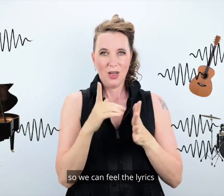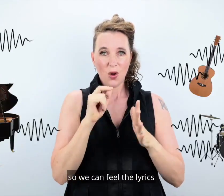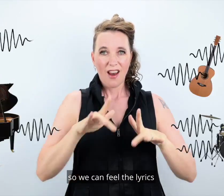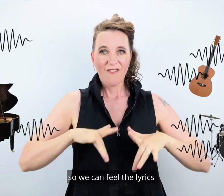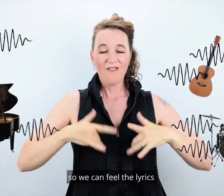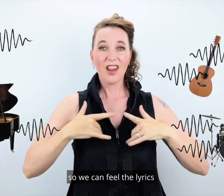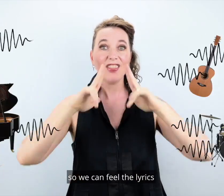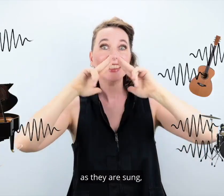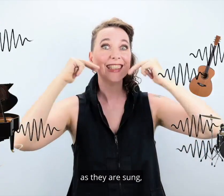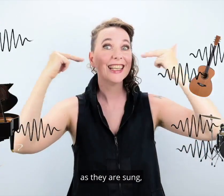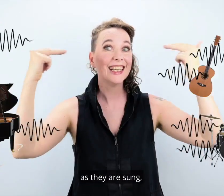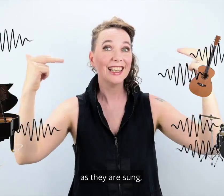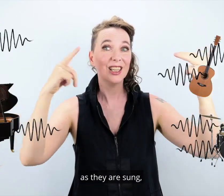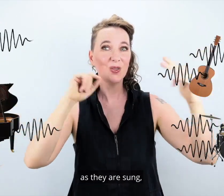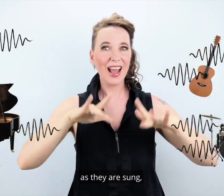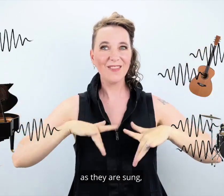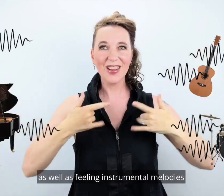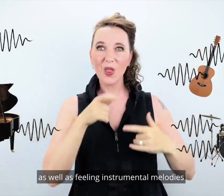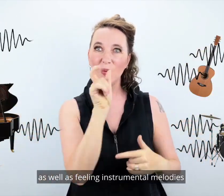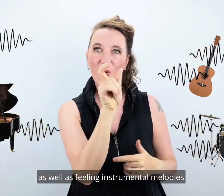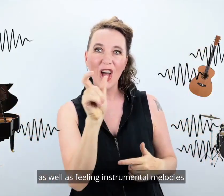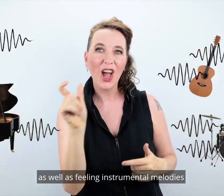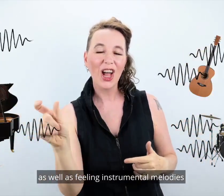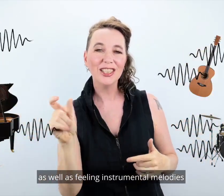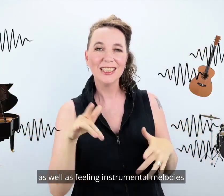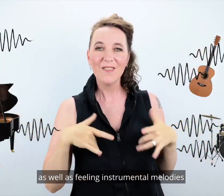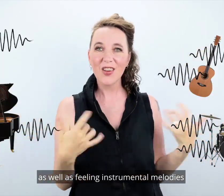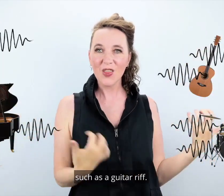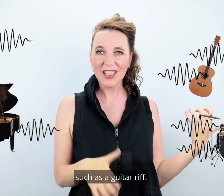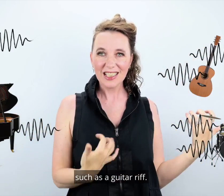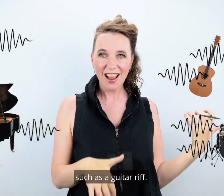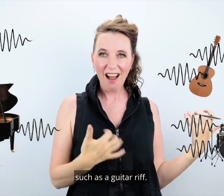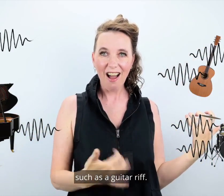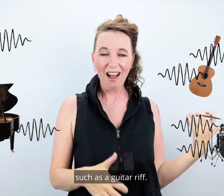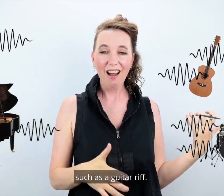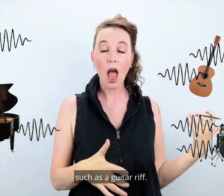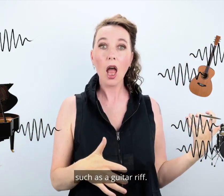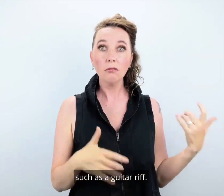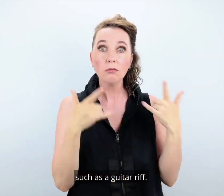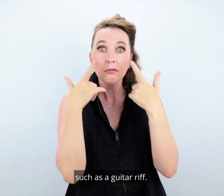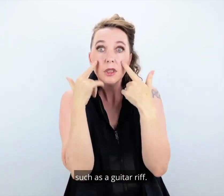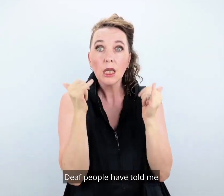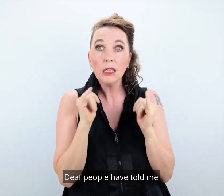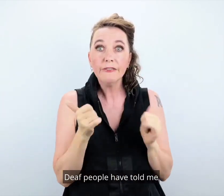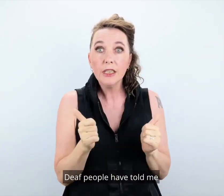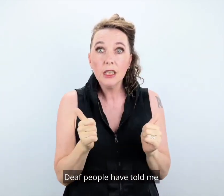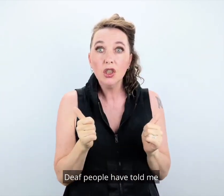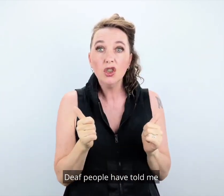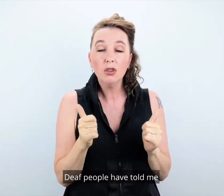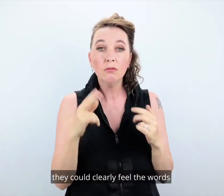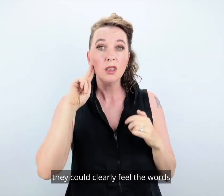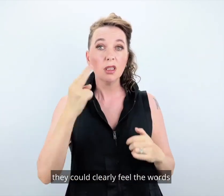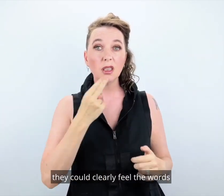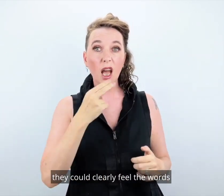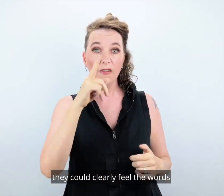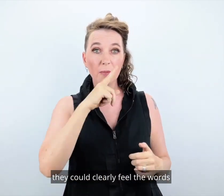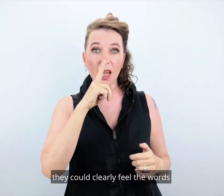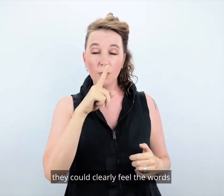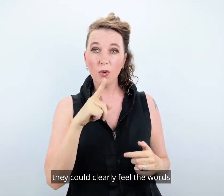as they are sung, as well as feeling instrumental melodies, such as a guitar riff. Deaf people have told me they could clearly feel